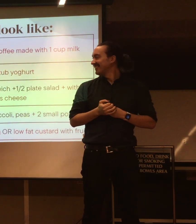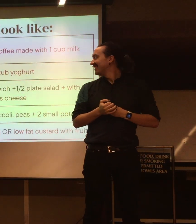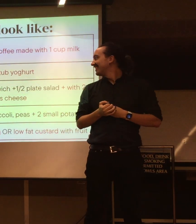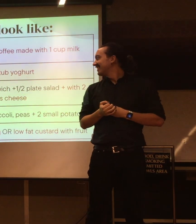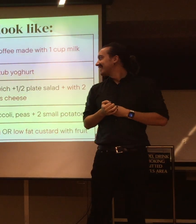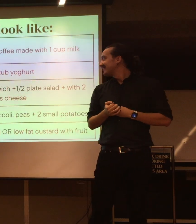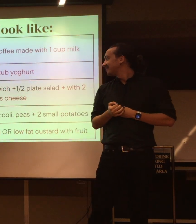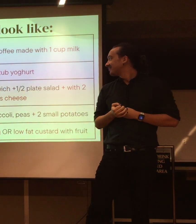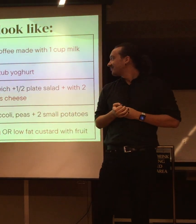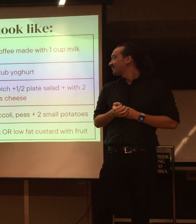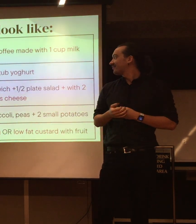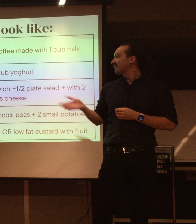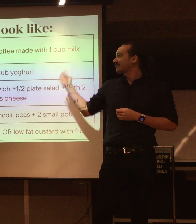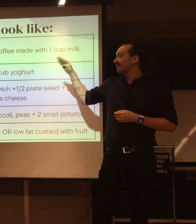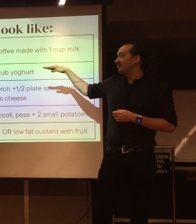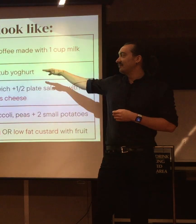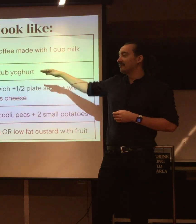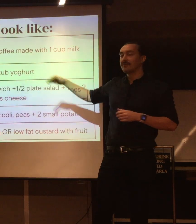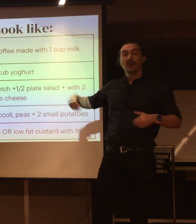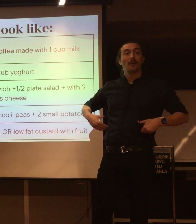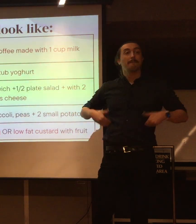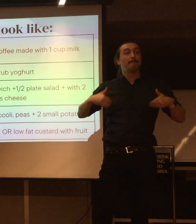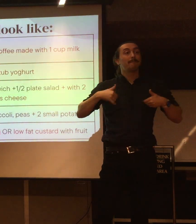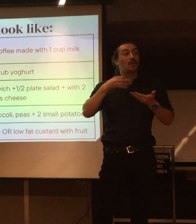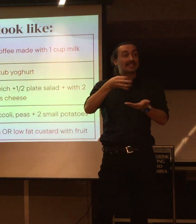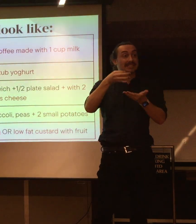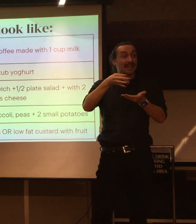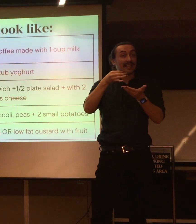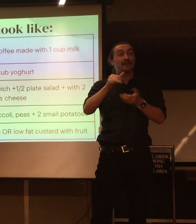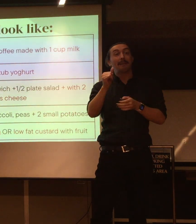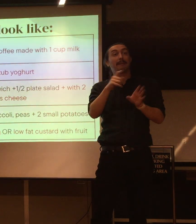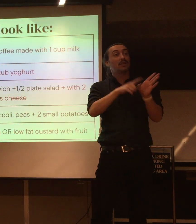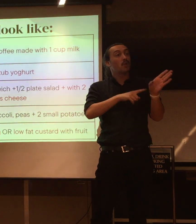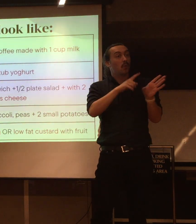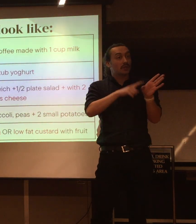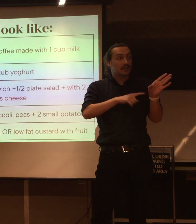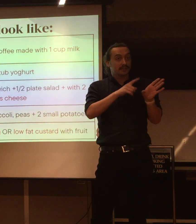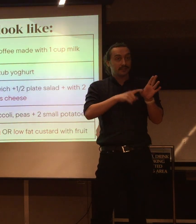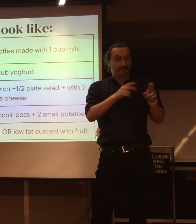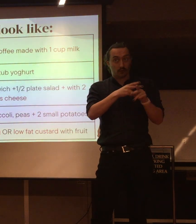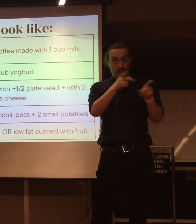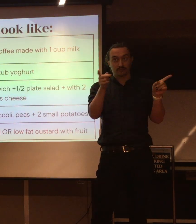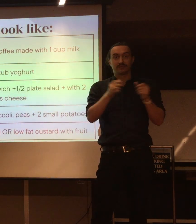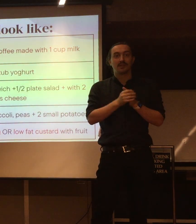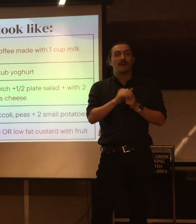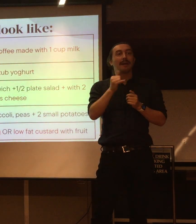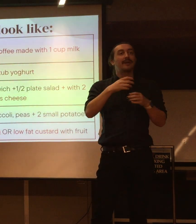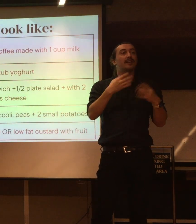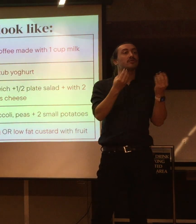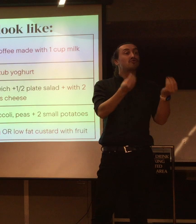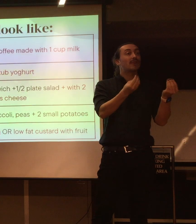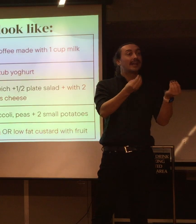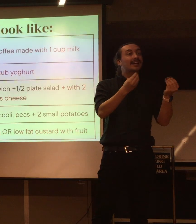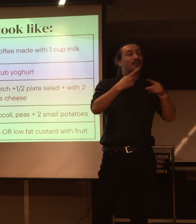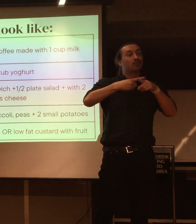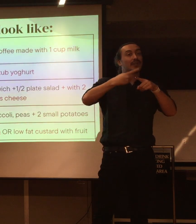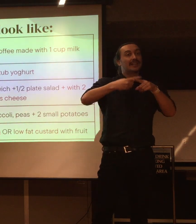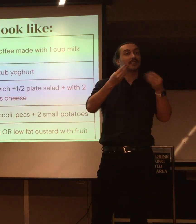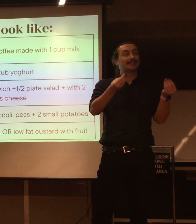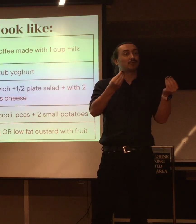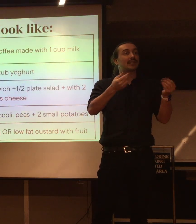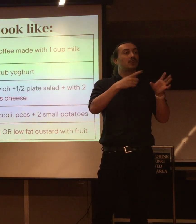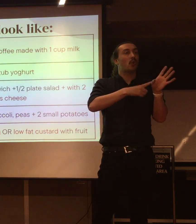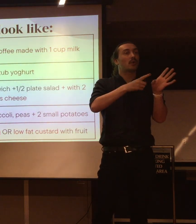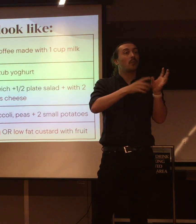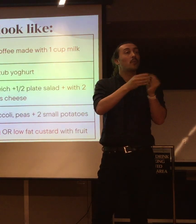Okay. And at morning tea time, that could be a tub of yogurt. It can be Greek yogurt with a little bit of honey.